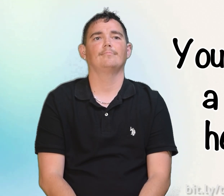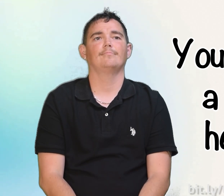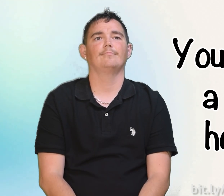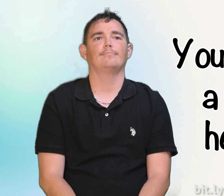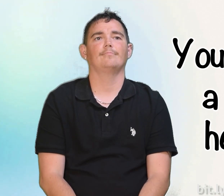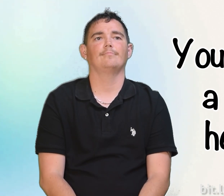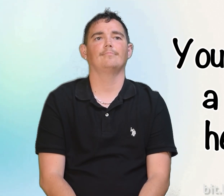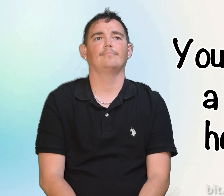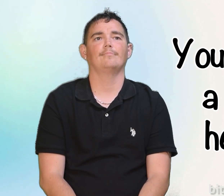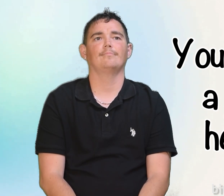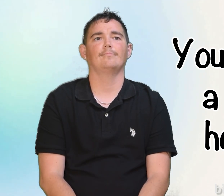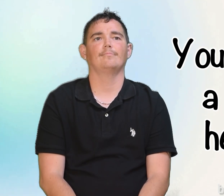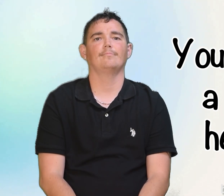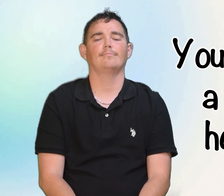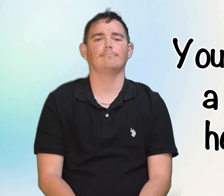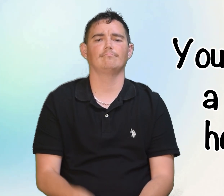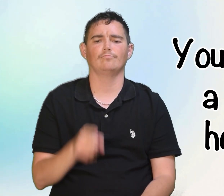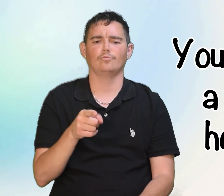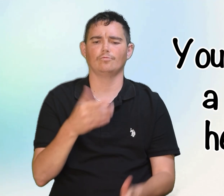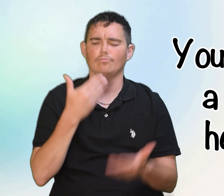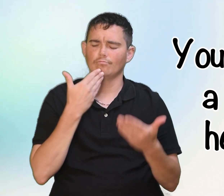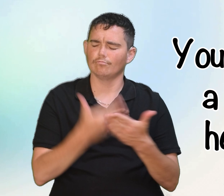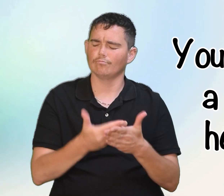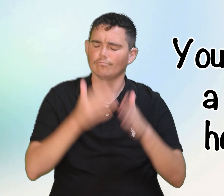You're such a great helper.